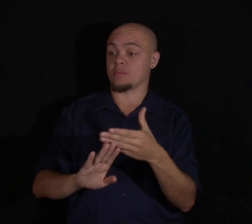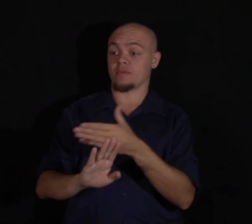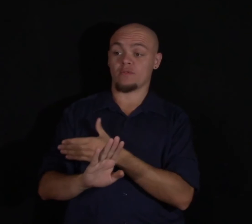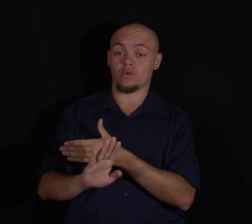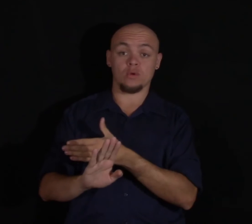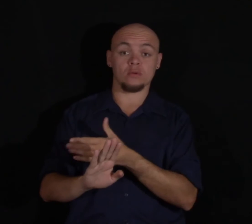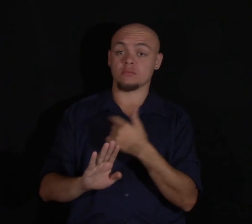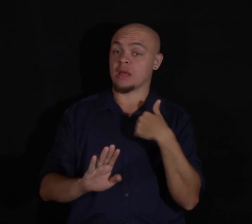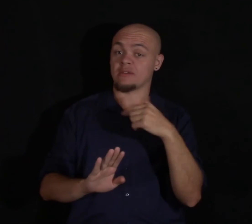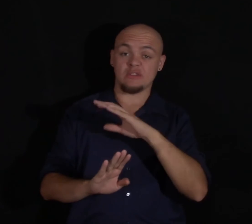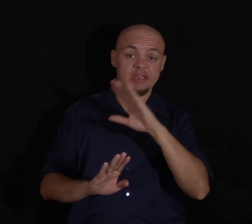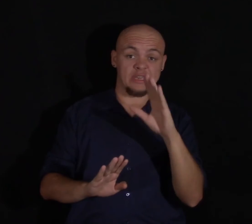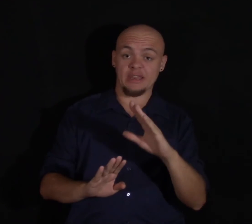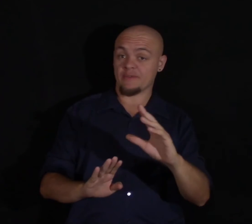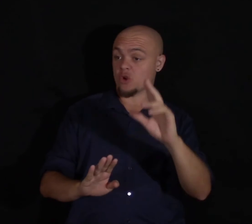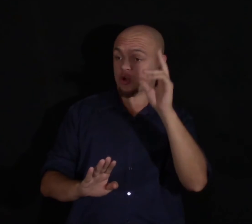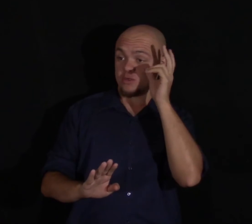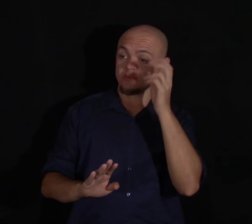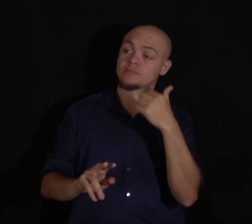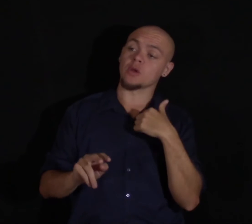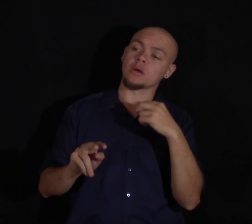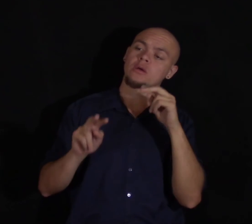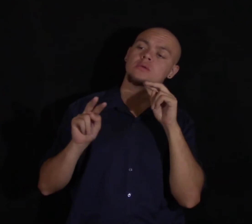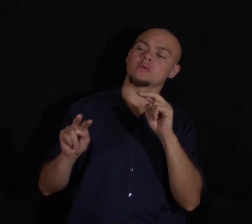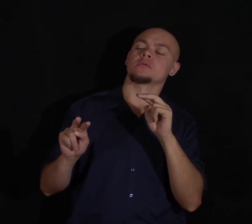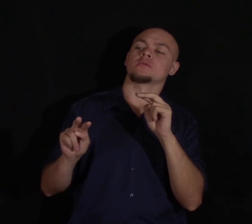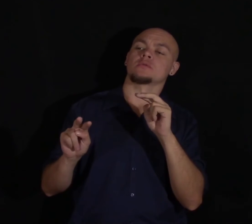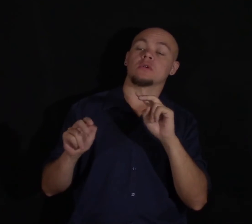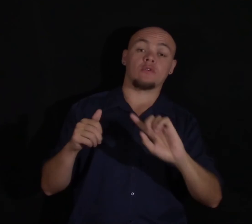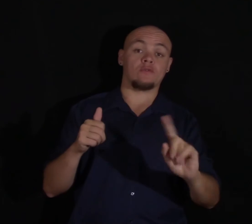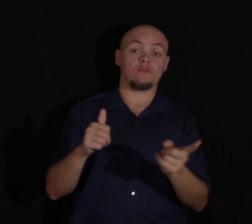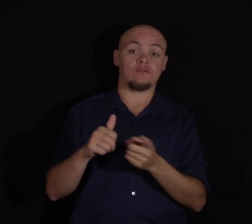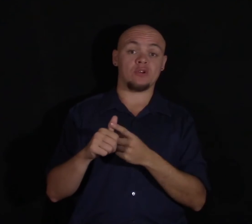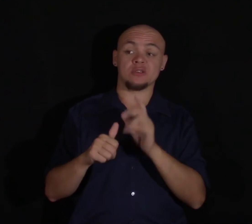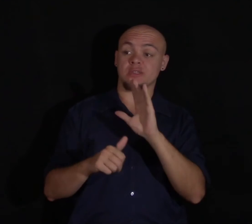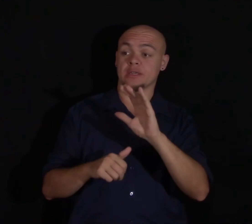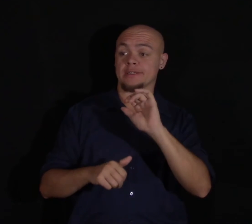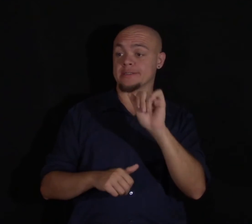before. At first his countenance was illuminated with pleasure,